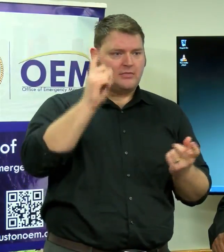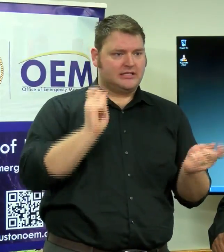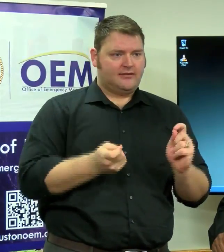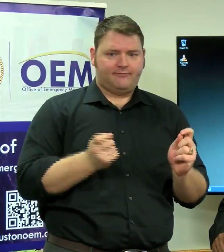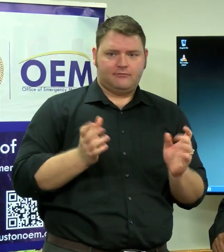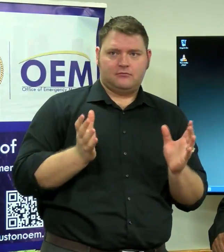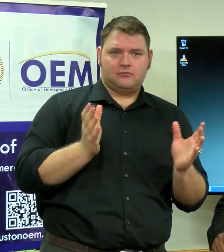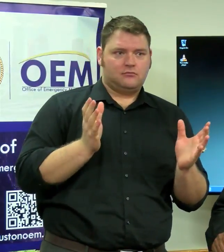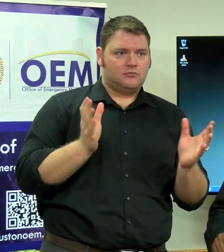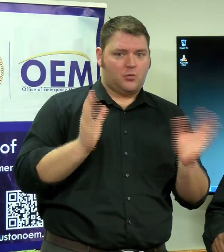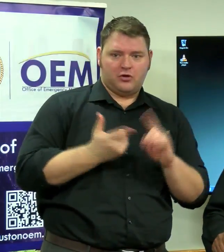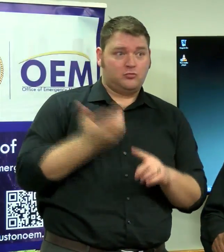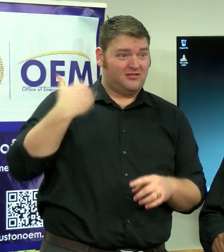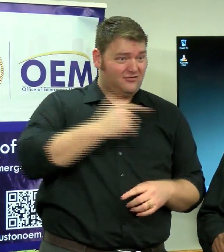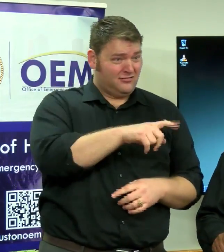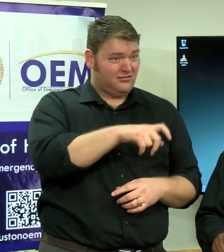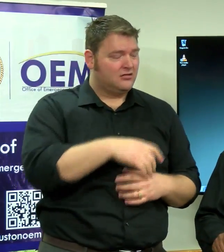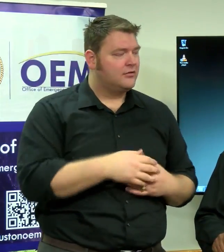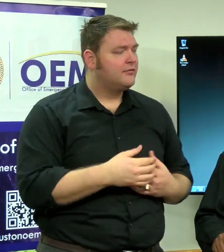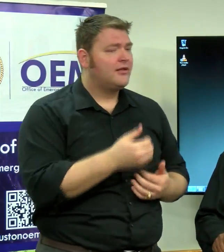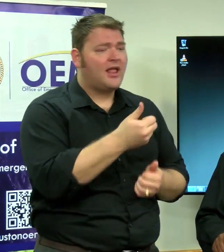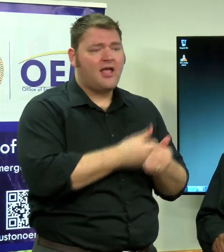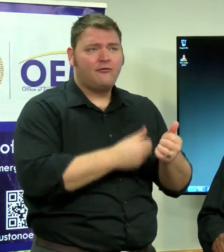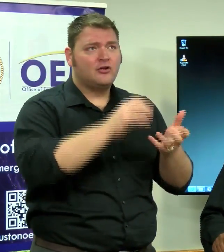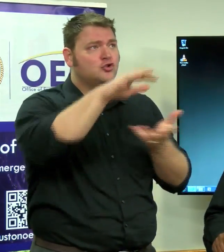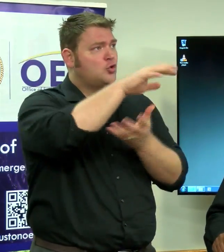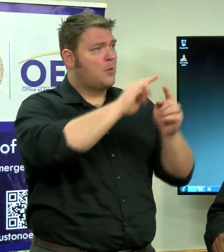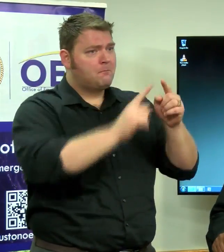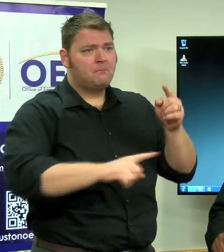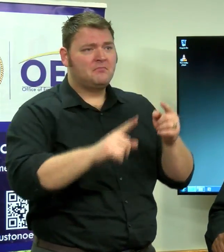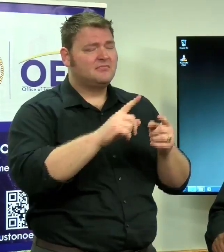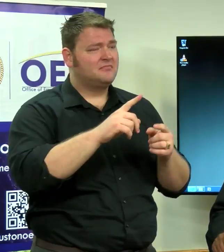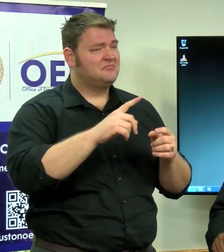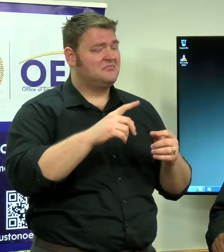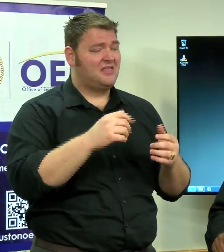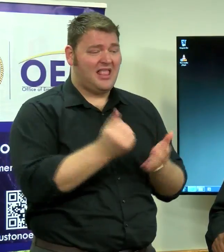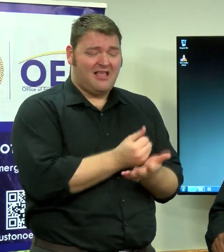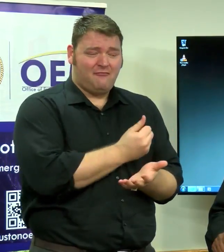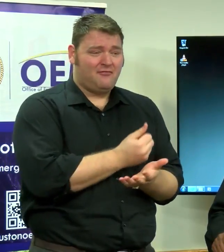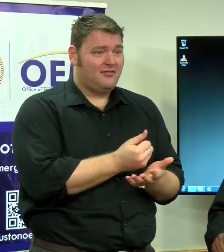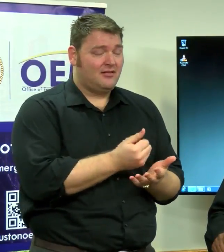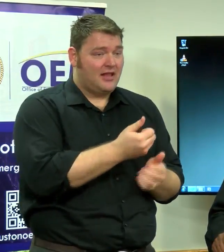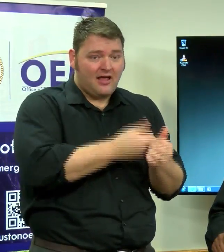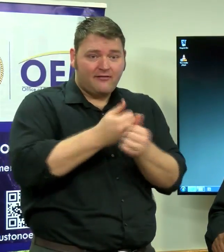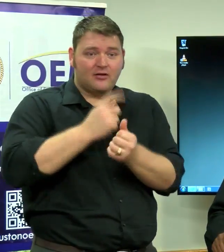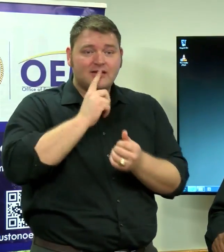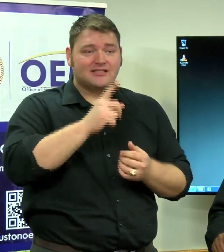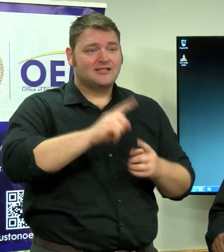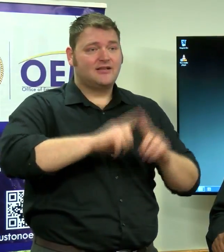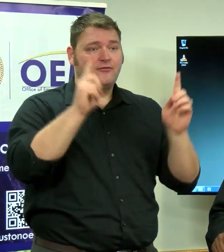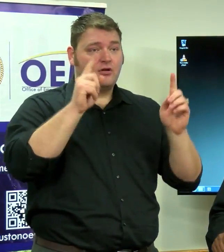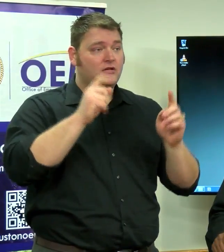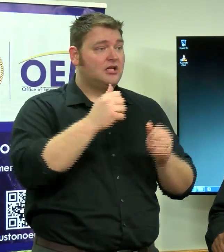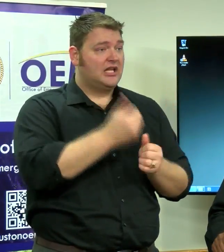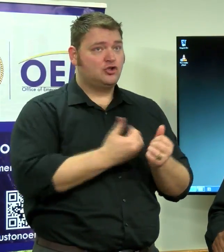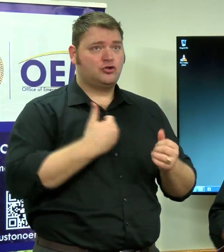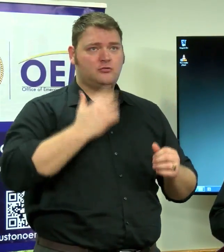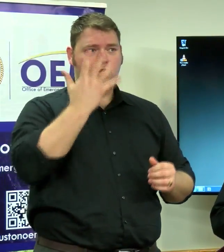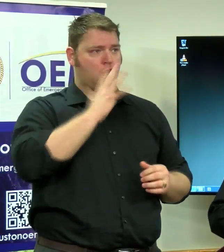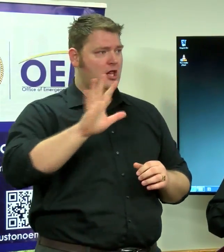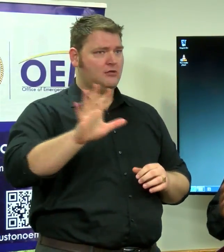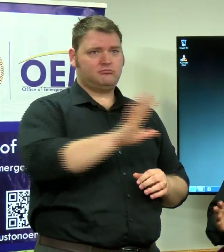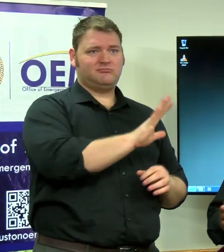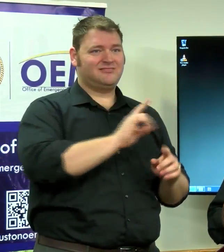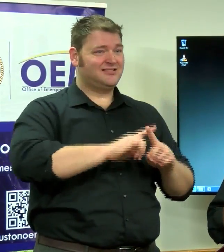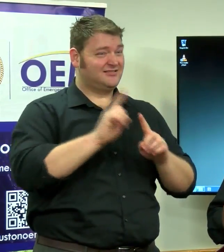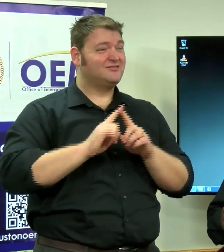don't know. Well, you know, every storm is different. Yeah. Every storm has its own personality. This one is different because it's